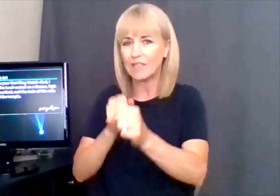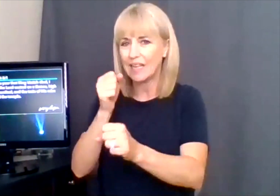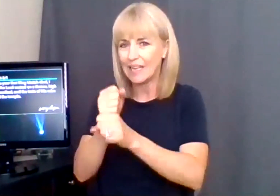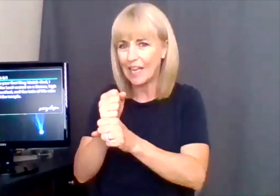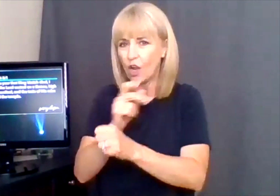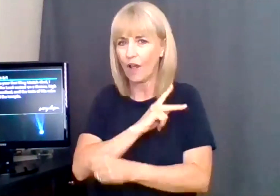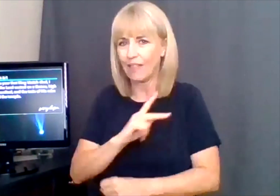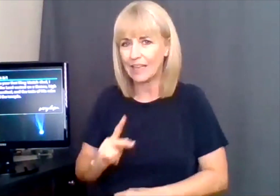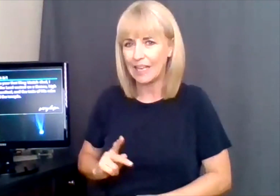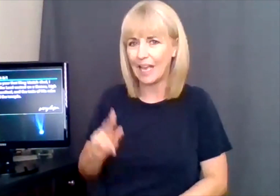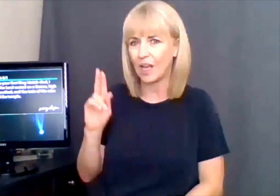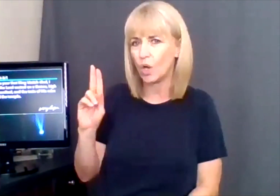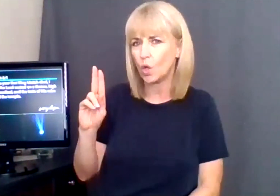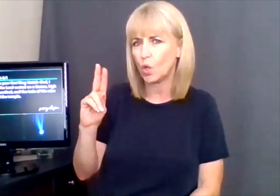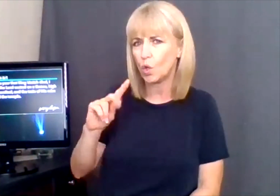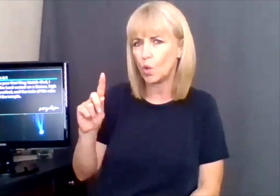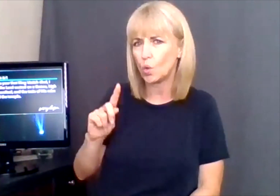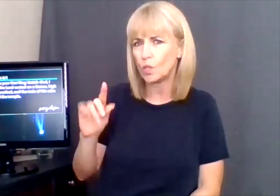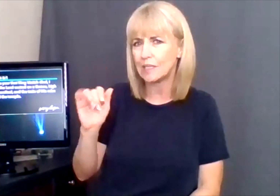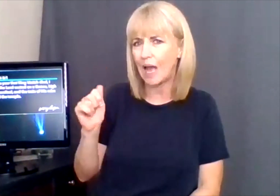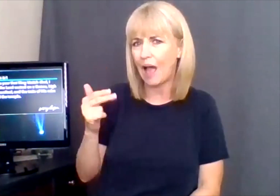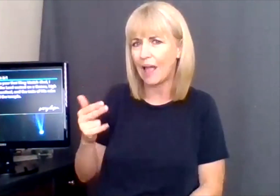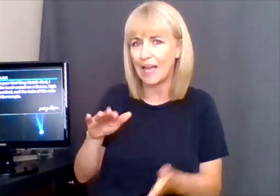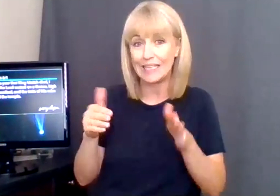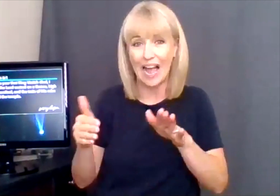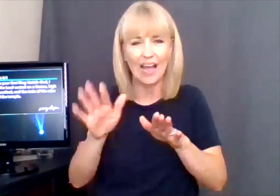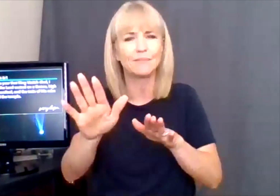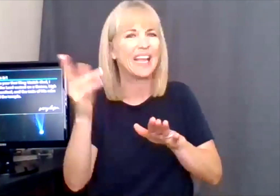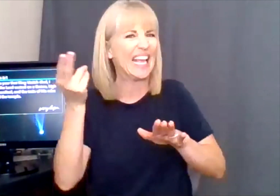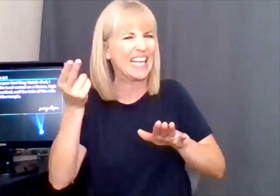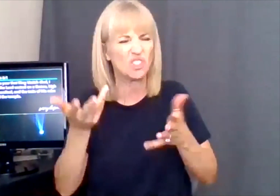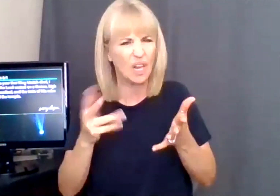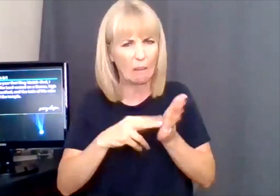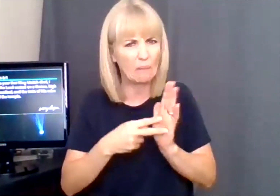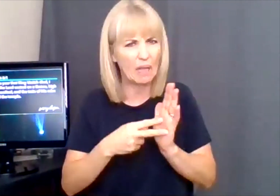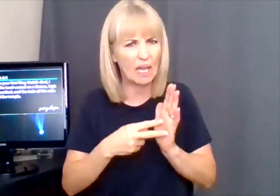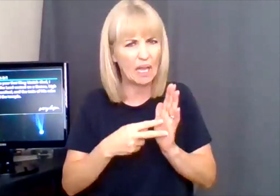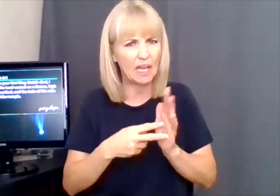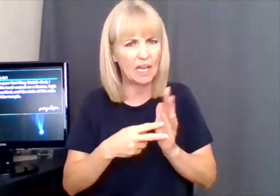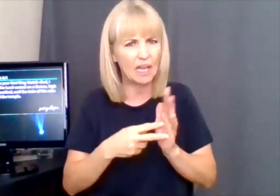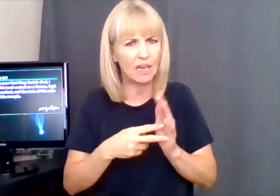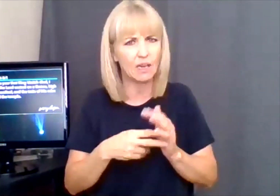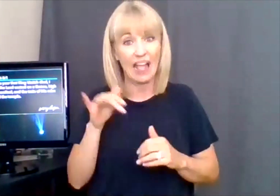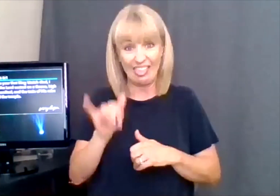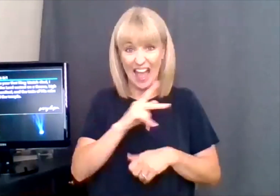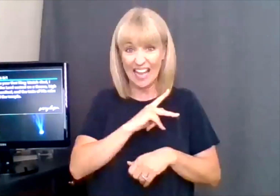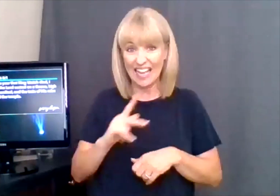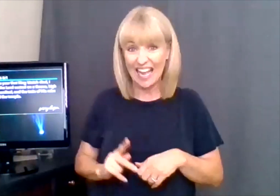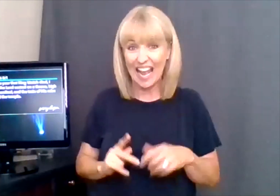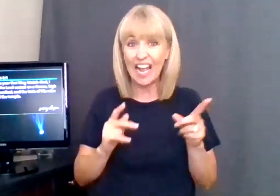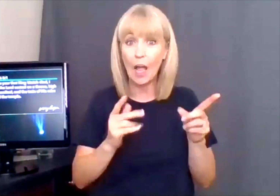Uzziah died. Now, just a little bit of history. This was 740 BC. King Uzziah had become king when he was